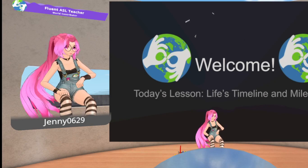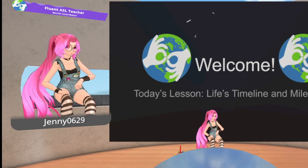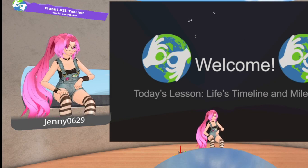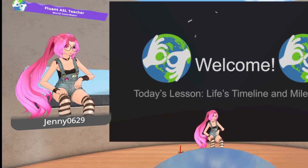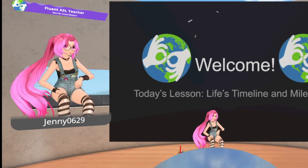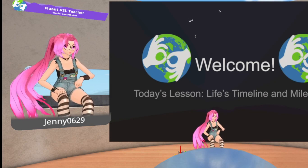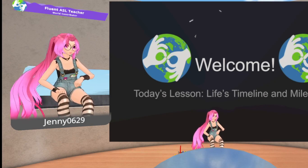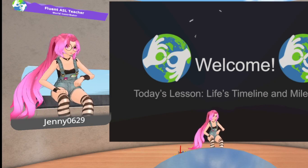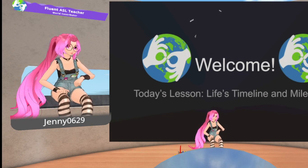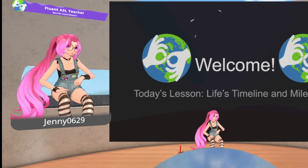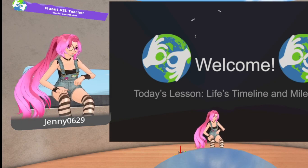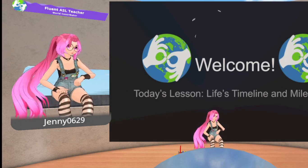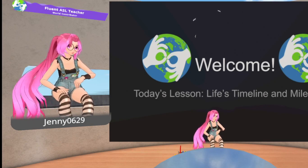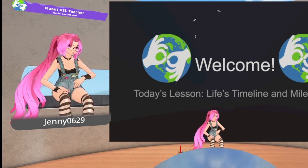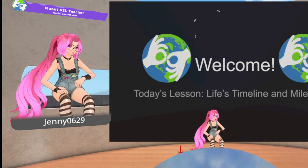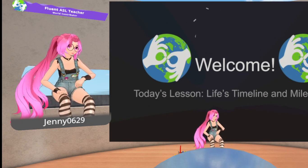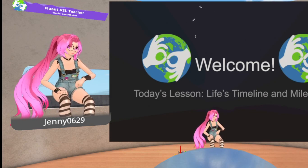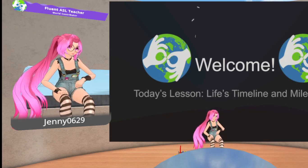Yeah.